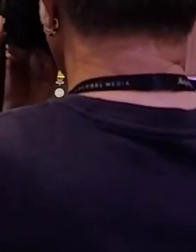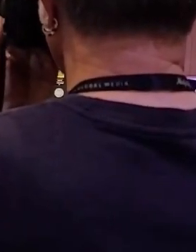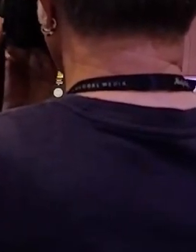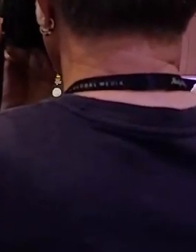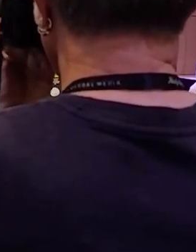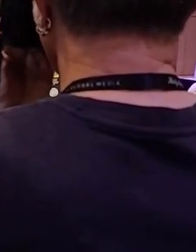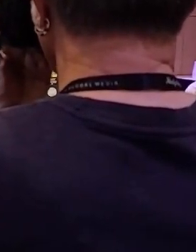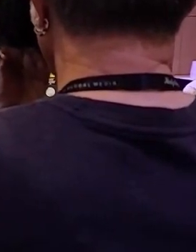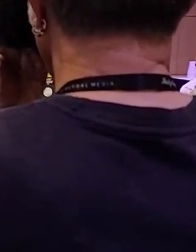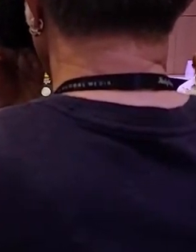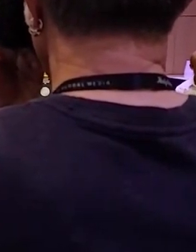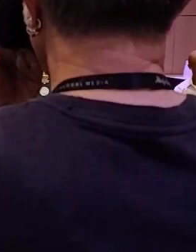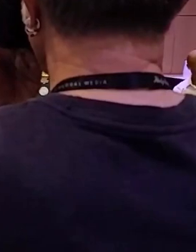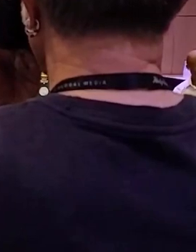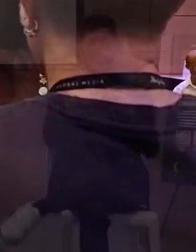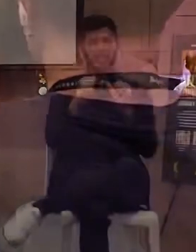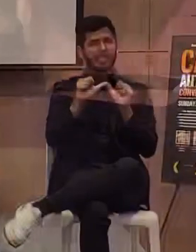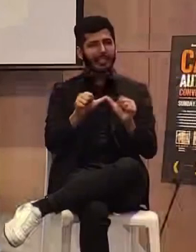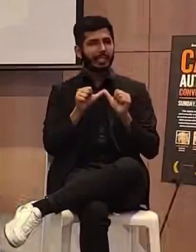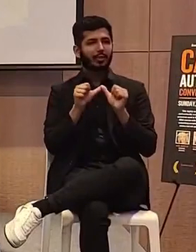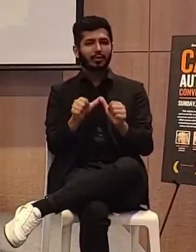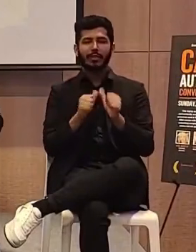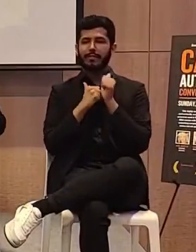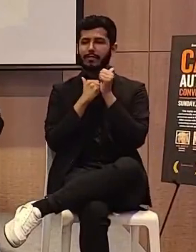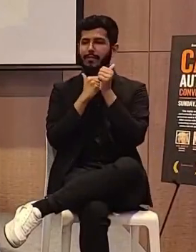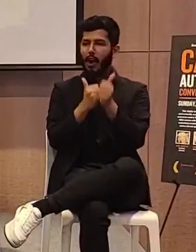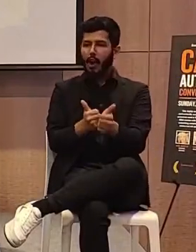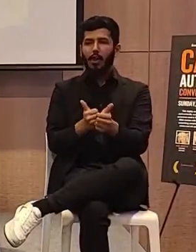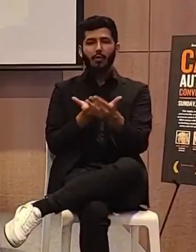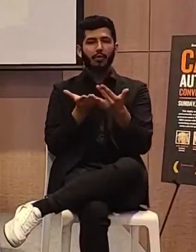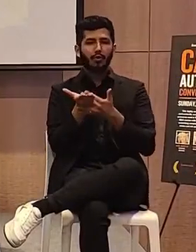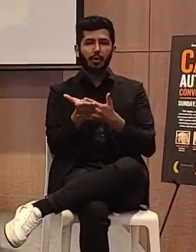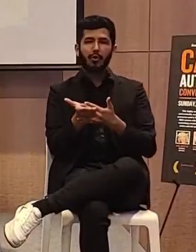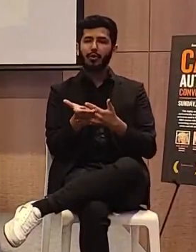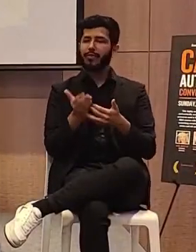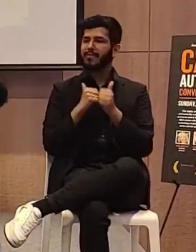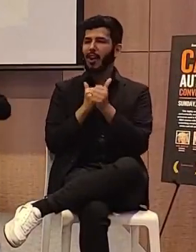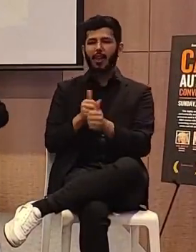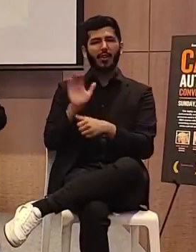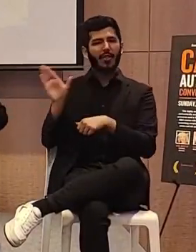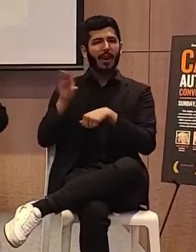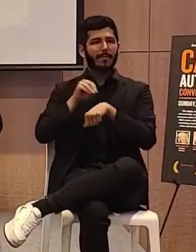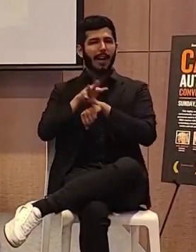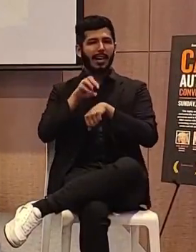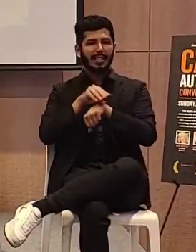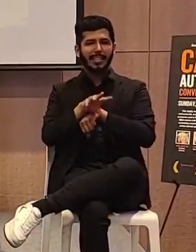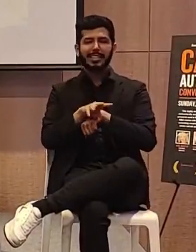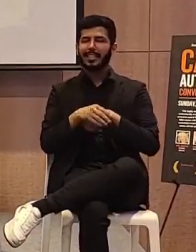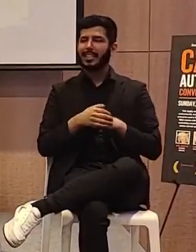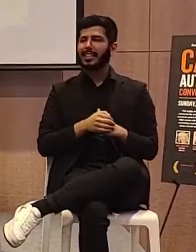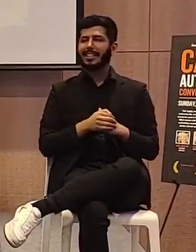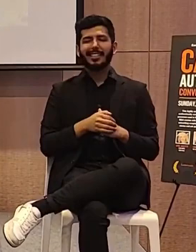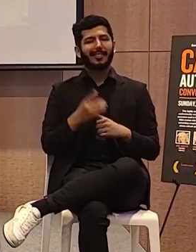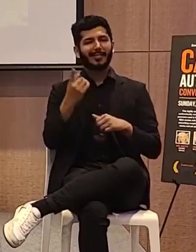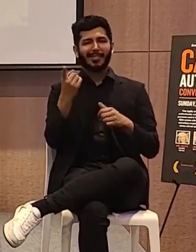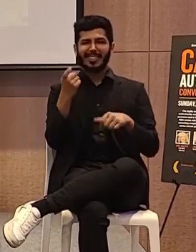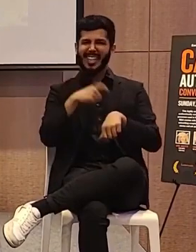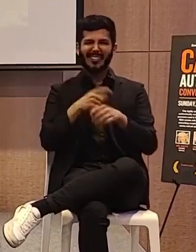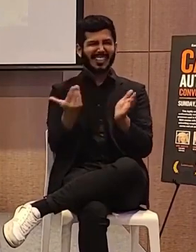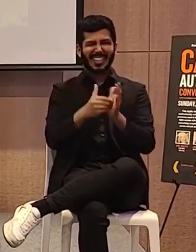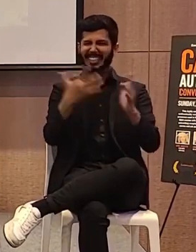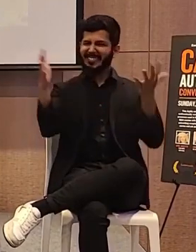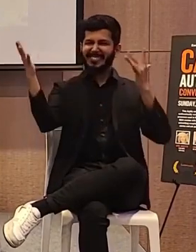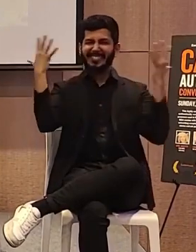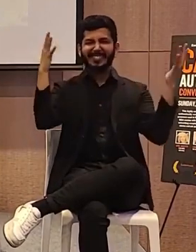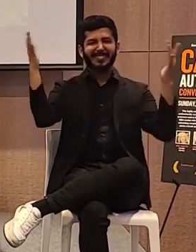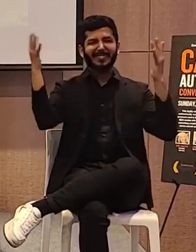just continuing to follow through with this amazing advice this panel gave. So one more time, thank you, Holly Shorts, the